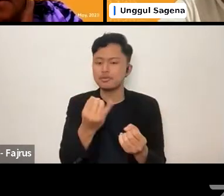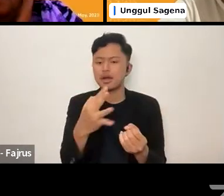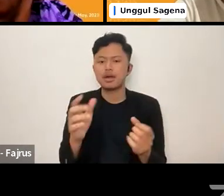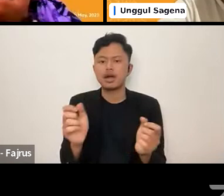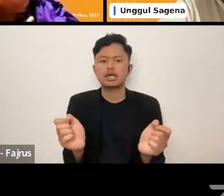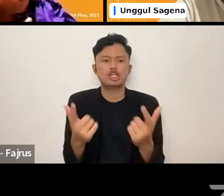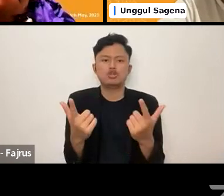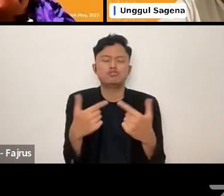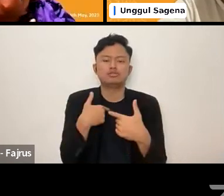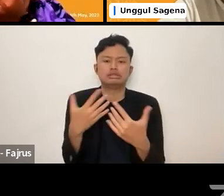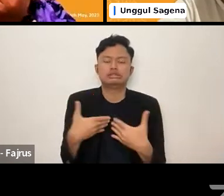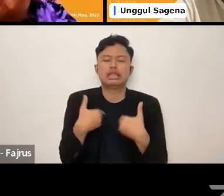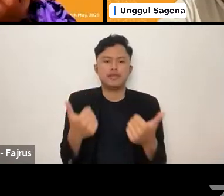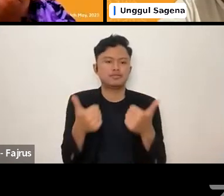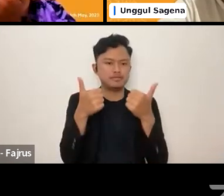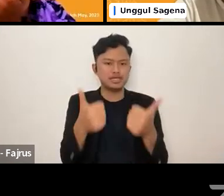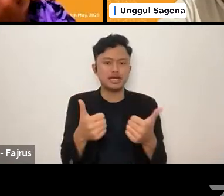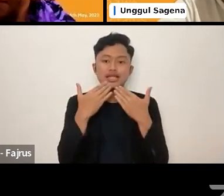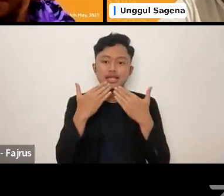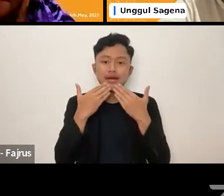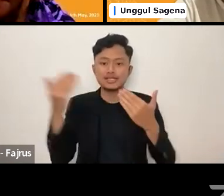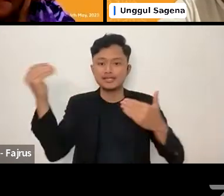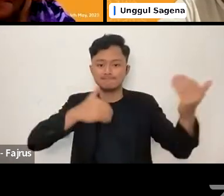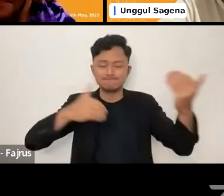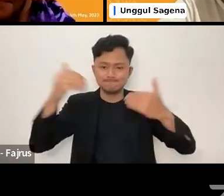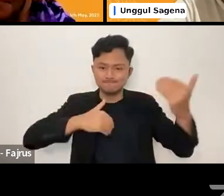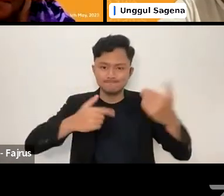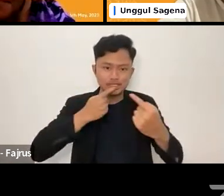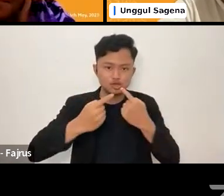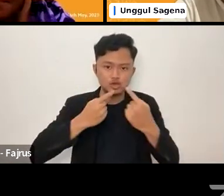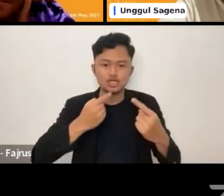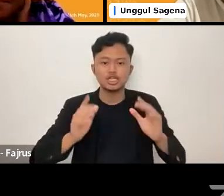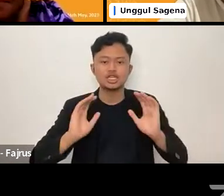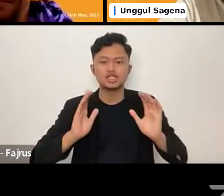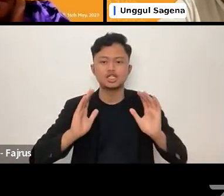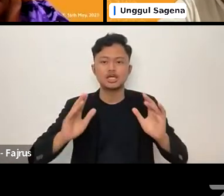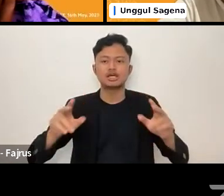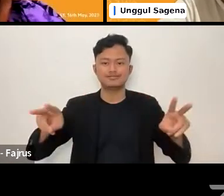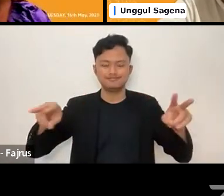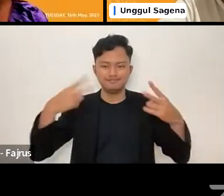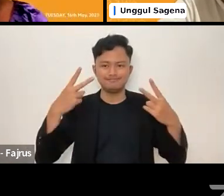Thank you so much for attending our discussion today, for attending